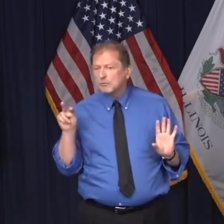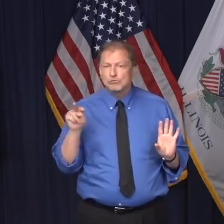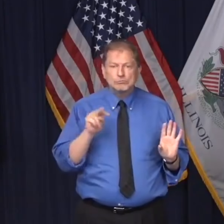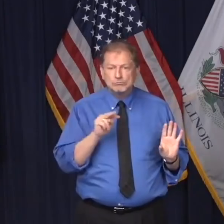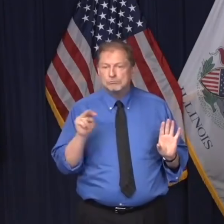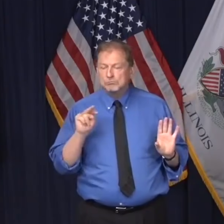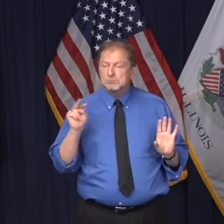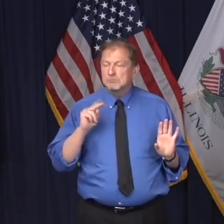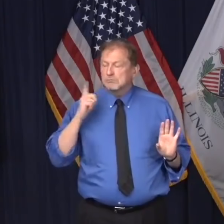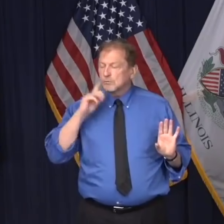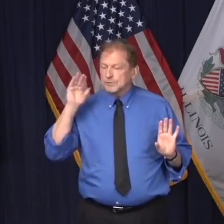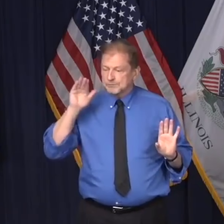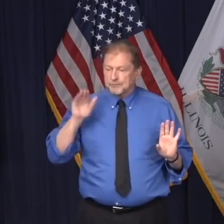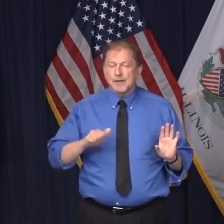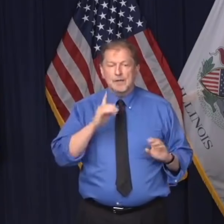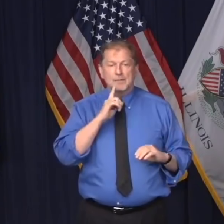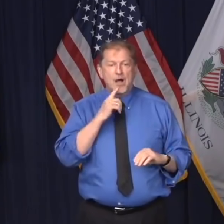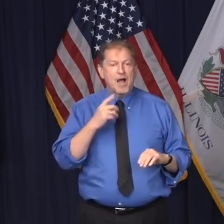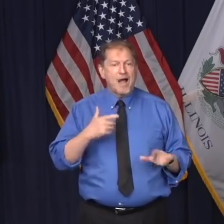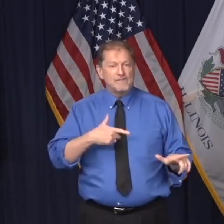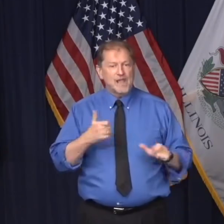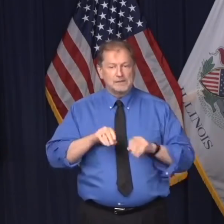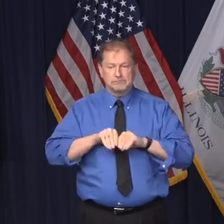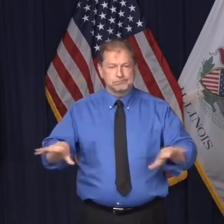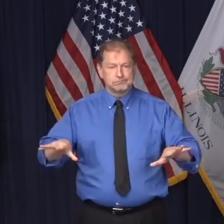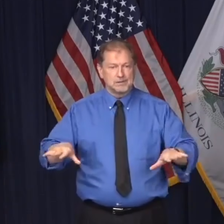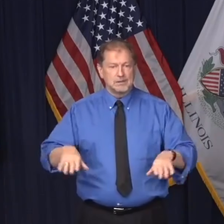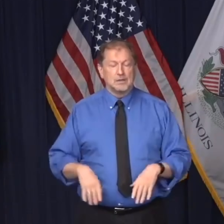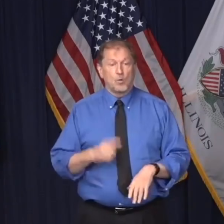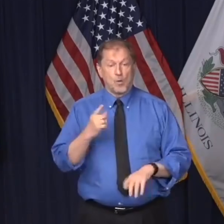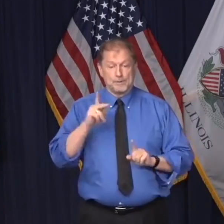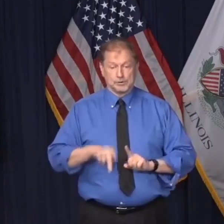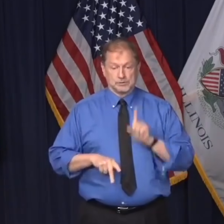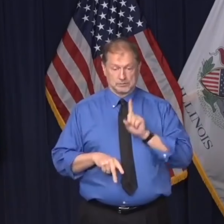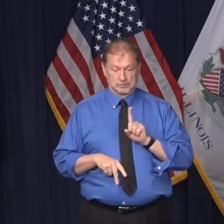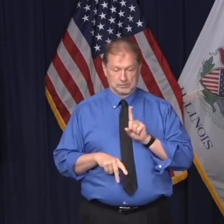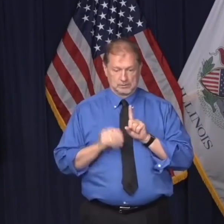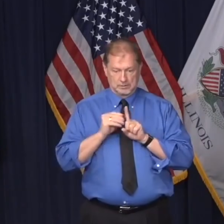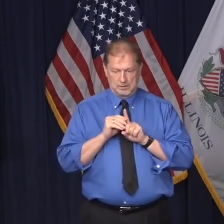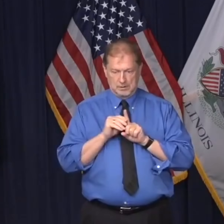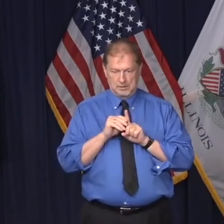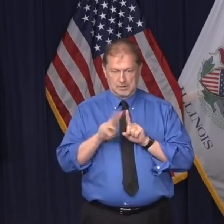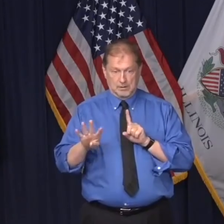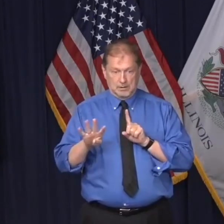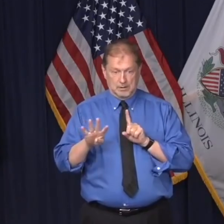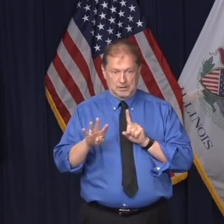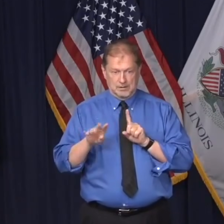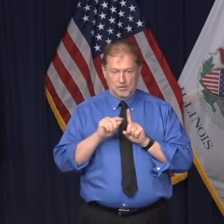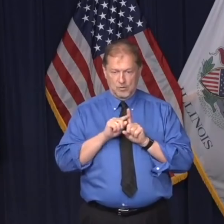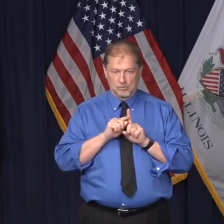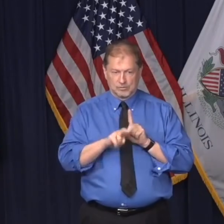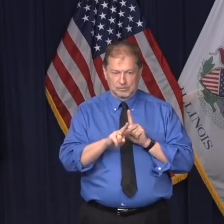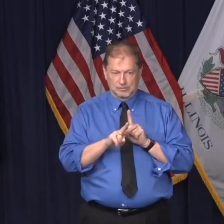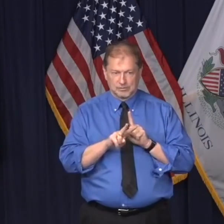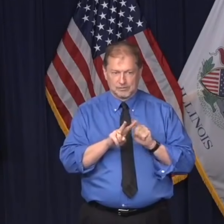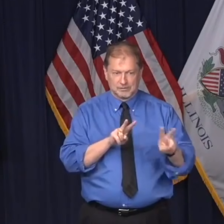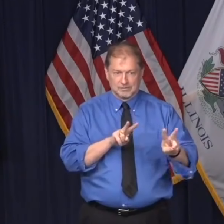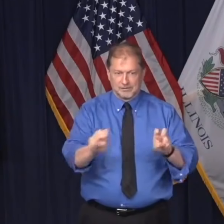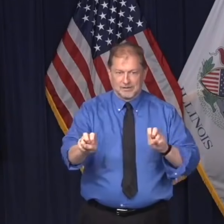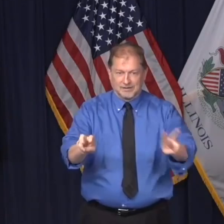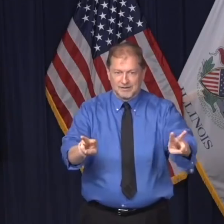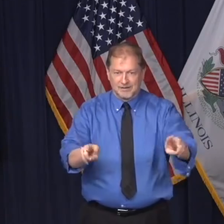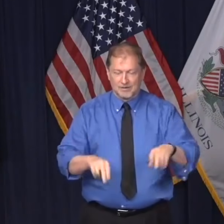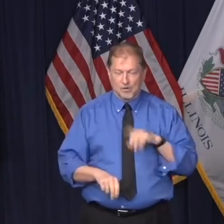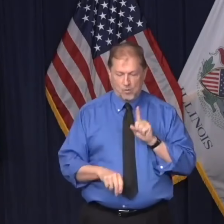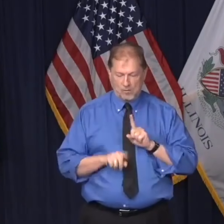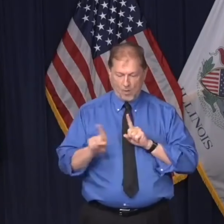what, you know, we've talked about the R naught, how many people does a single infected person infect. So if it's, you know,